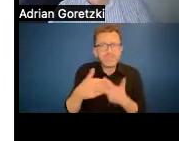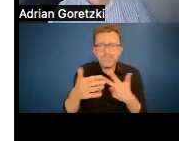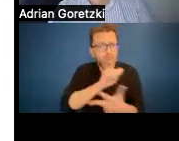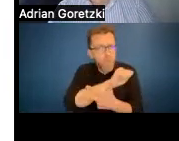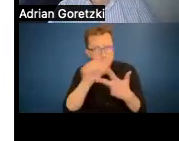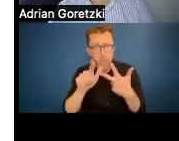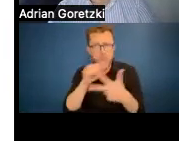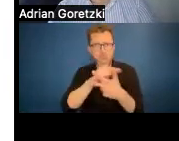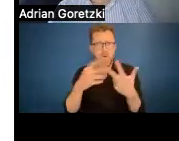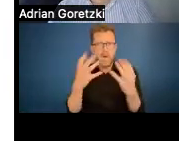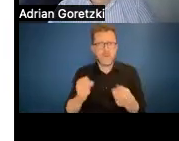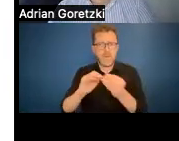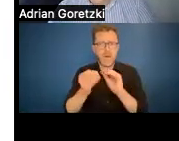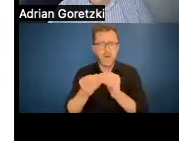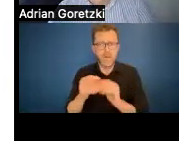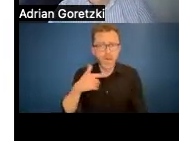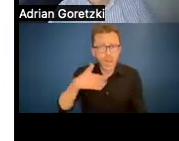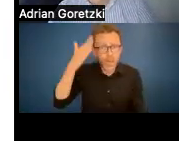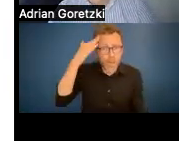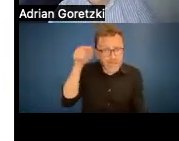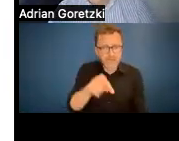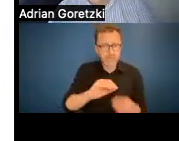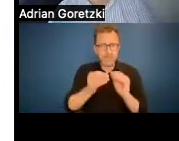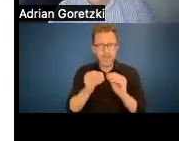share. We placed,